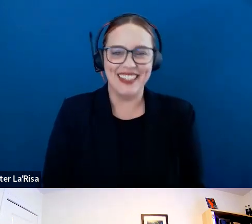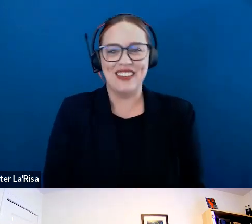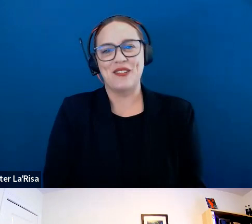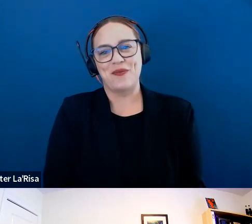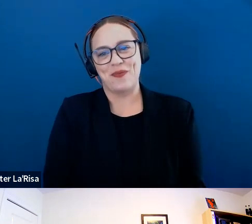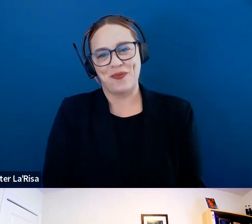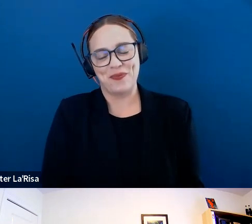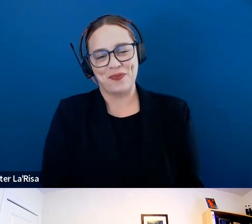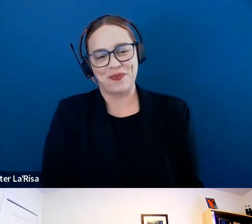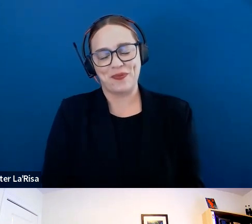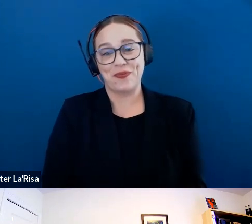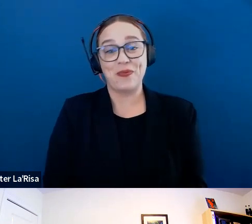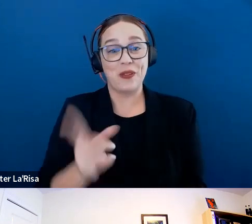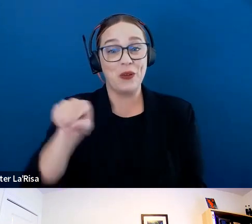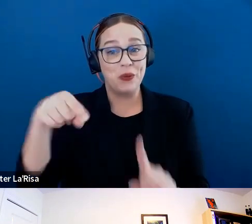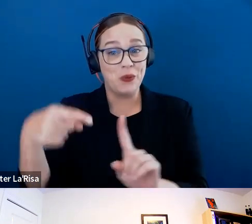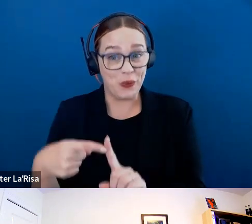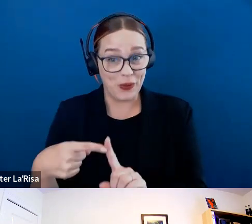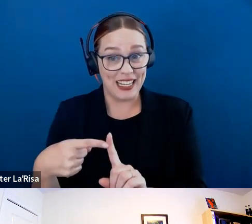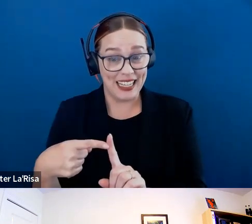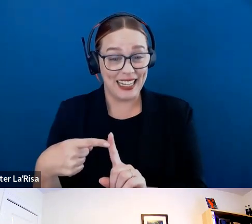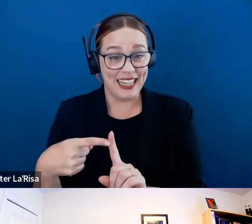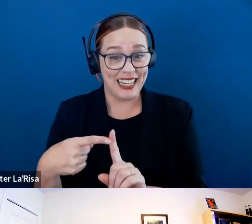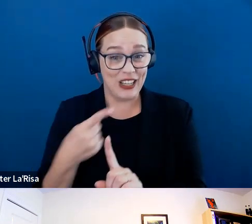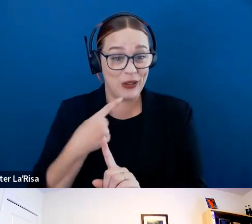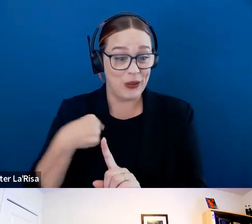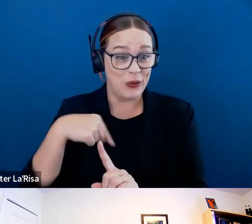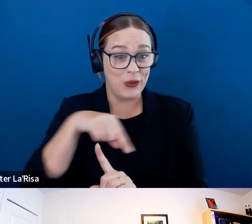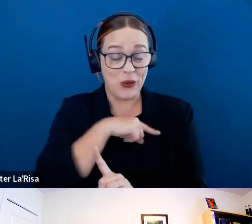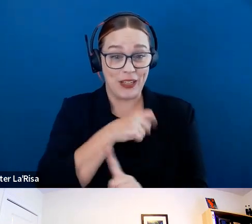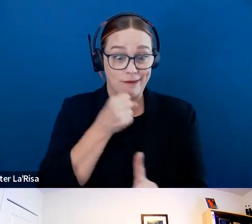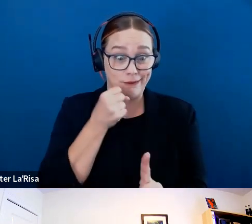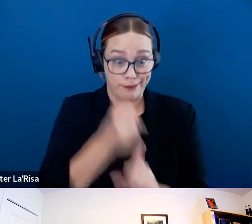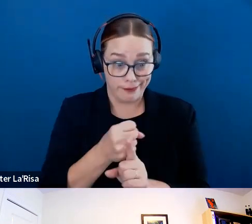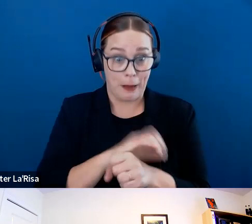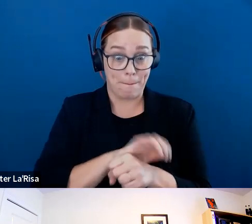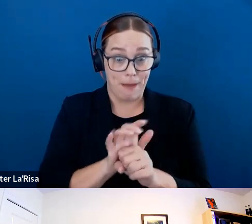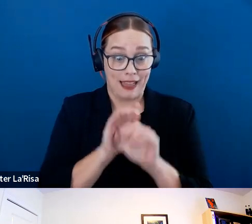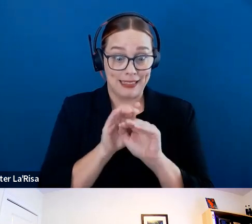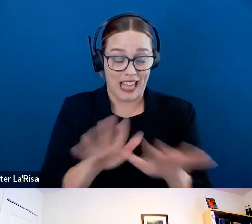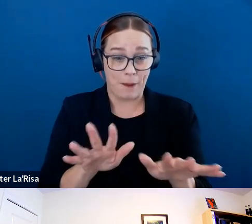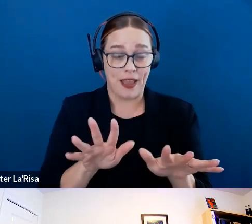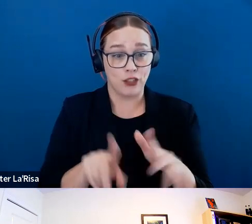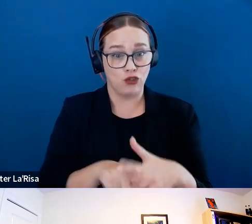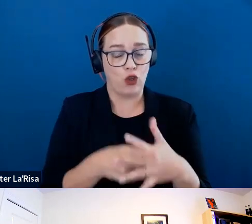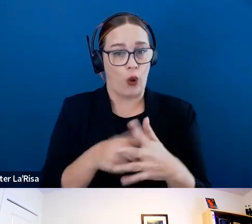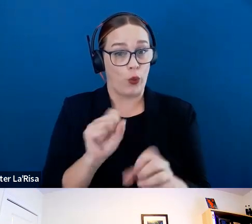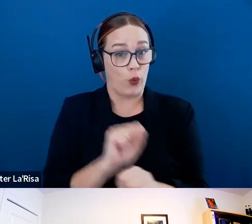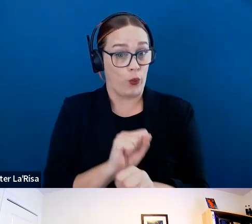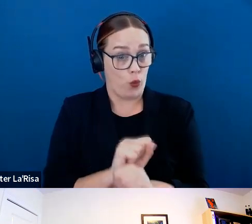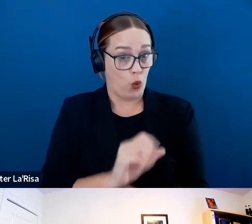I'll say this, that when the pandemic first started and we started working from home,